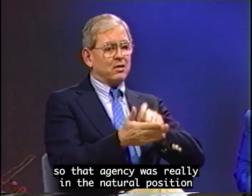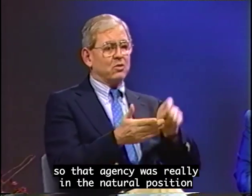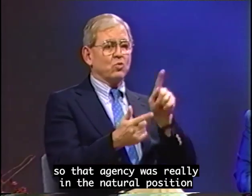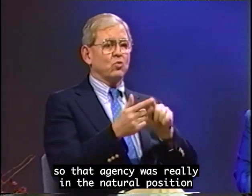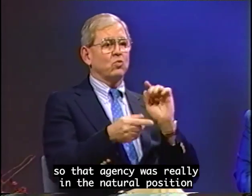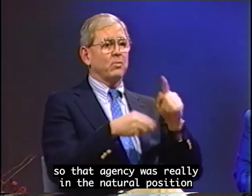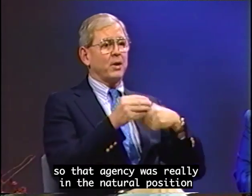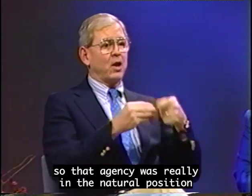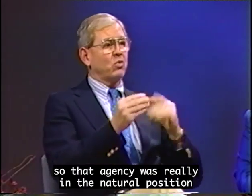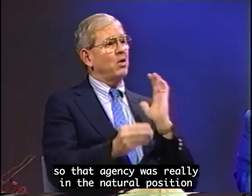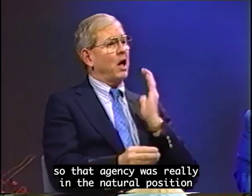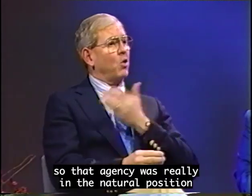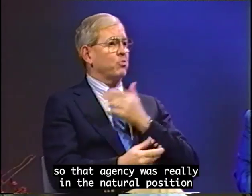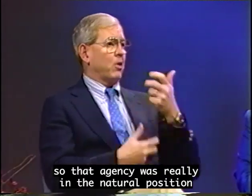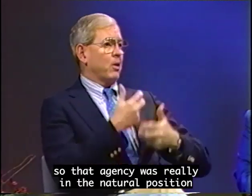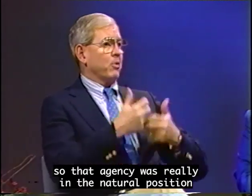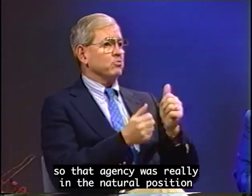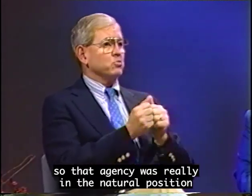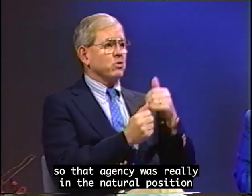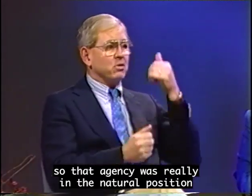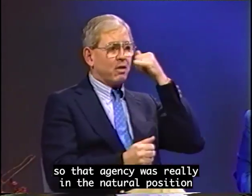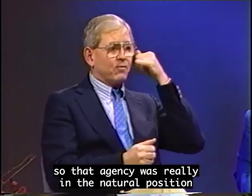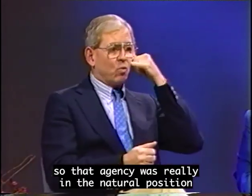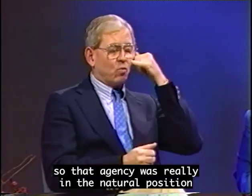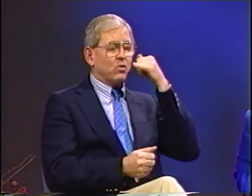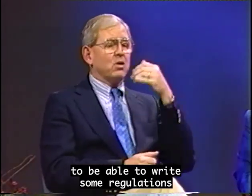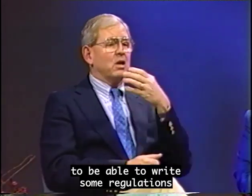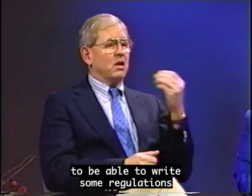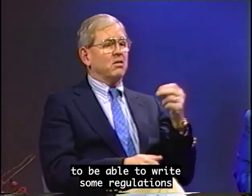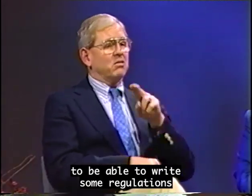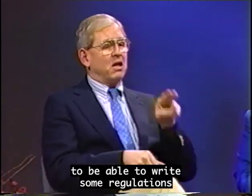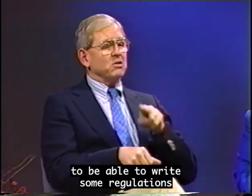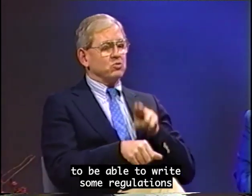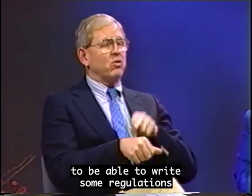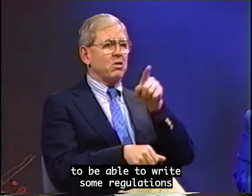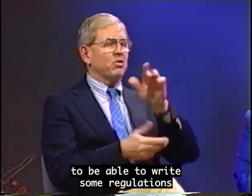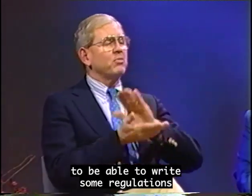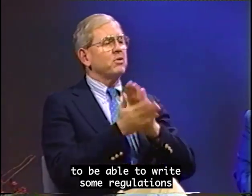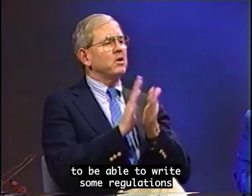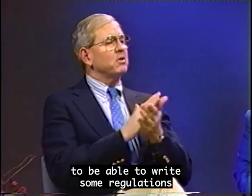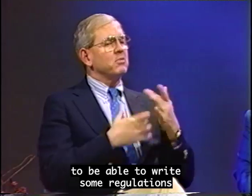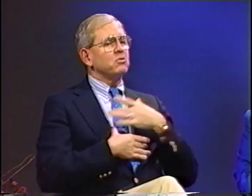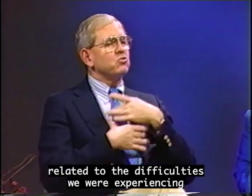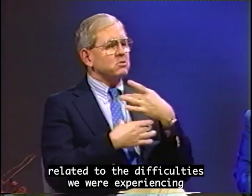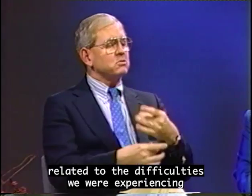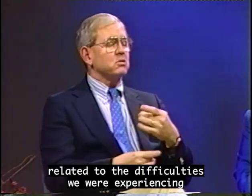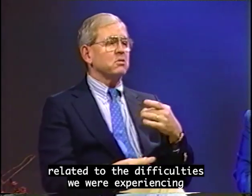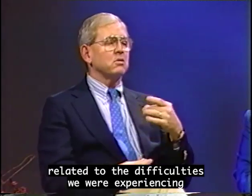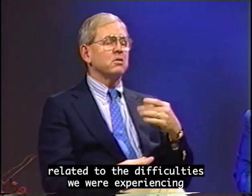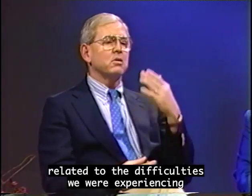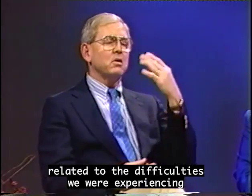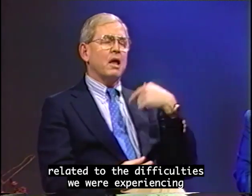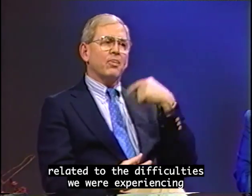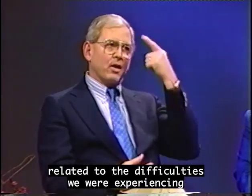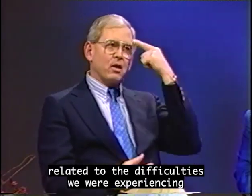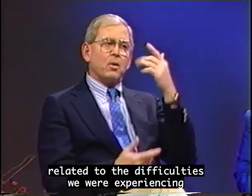So that agency was really in the natural position to be able to write some regulations related to the difficulties we